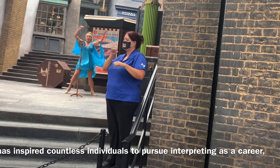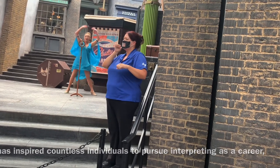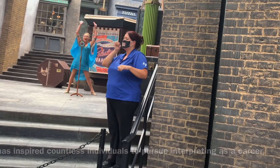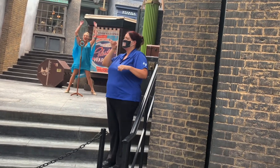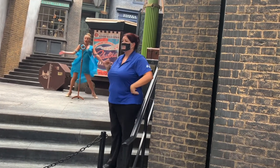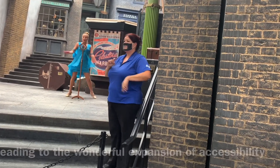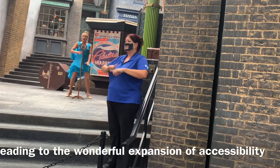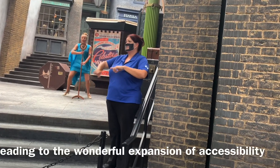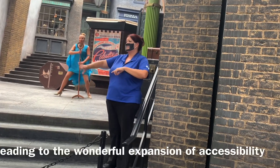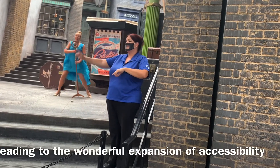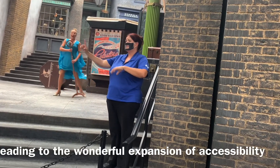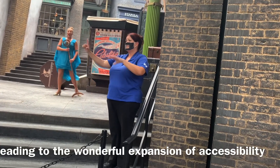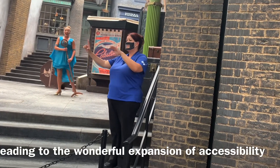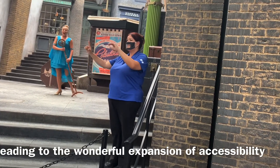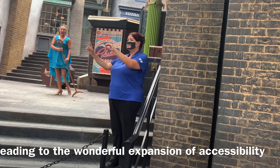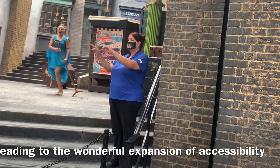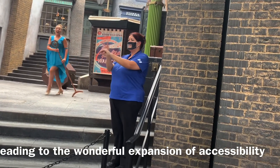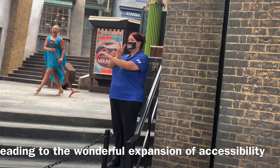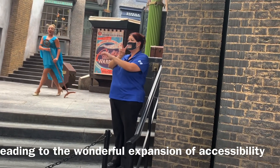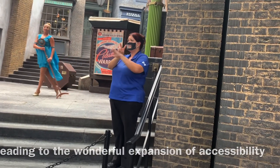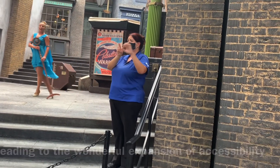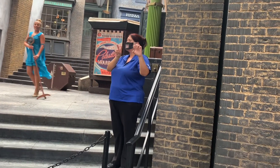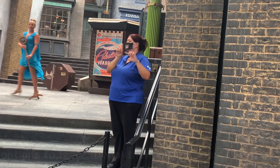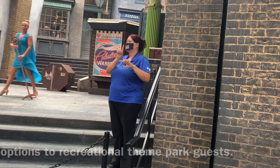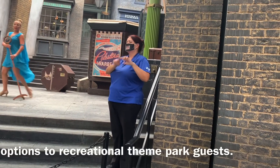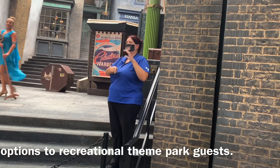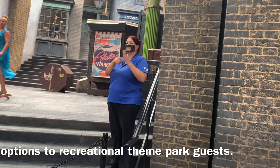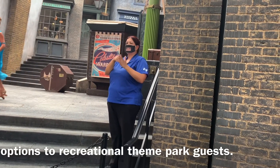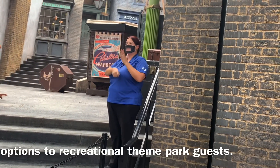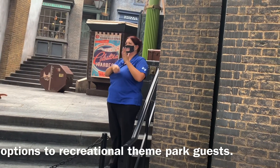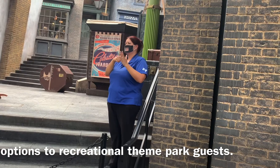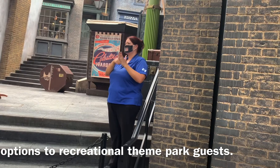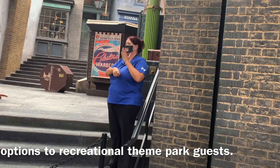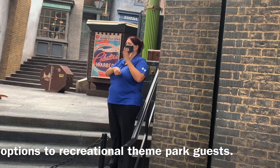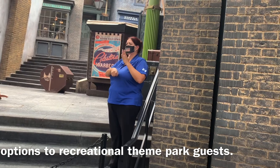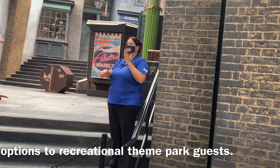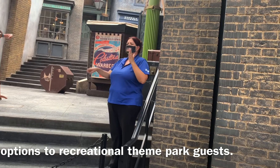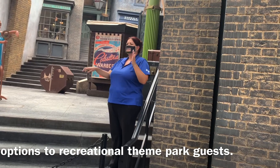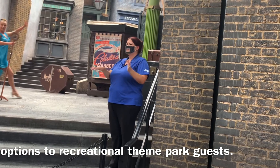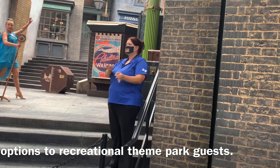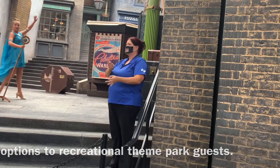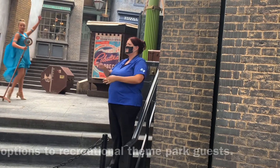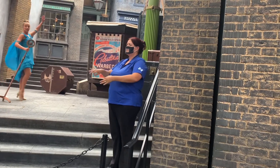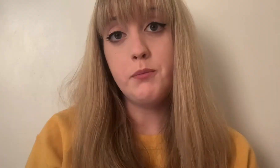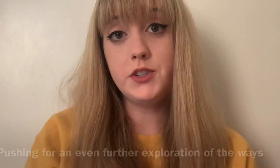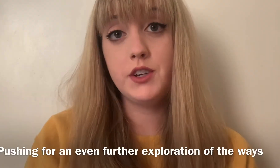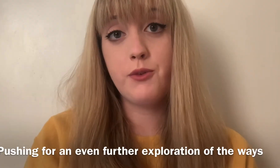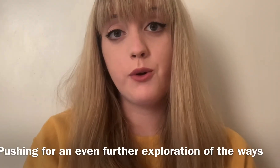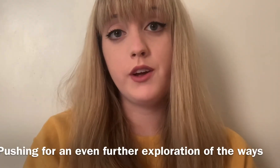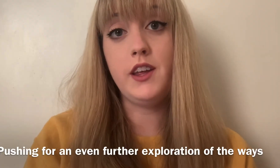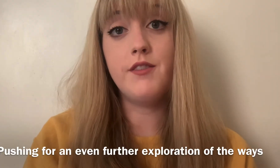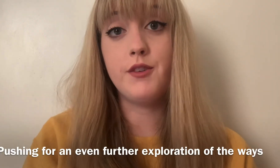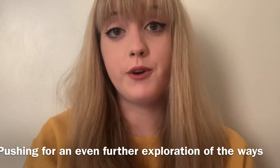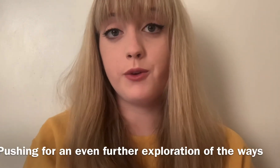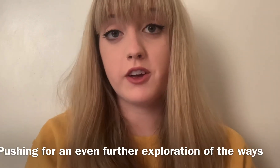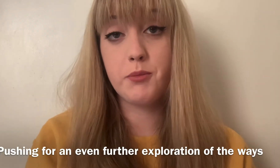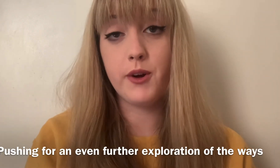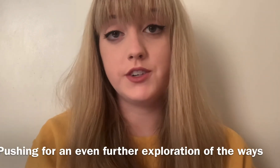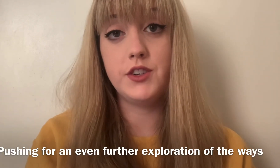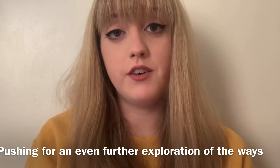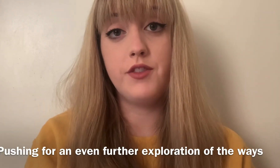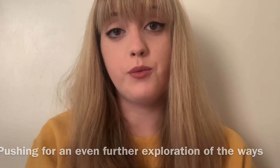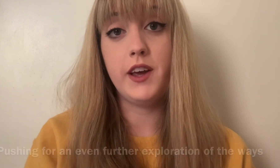as a career leading to the wonderful expansion of accessibility options to recreational theme park guests pushing for an even further